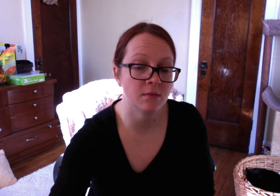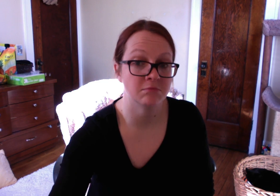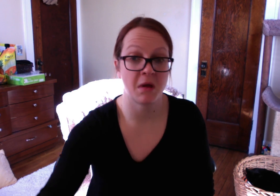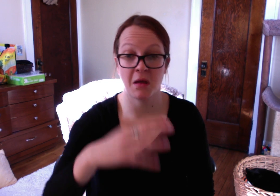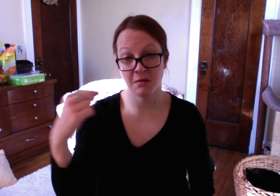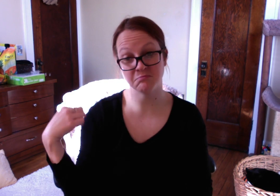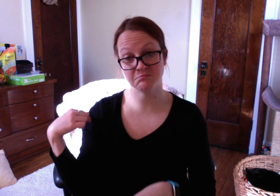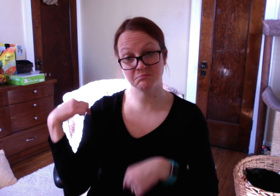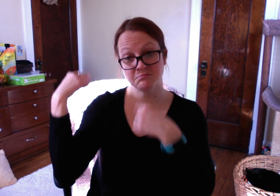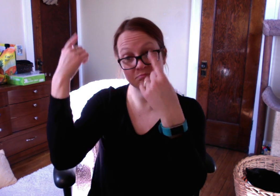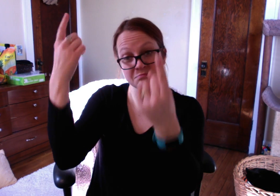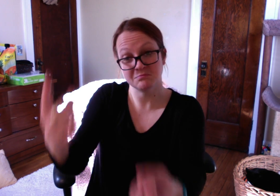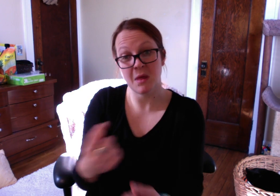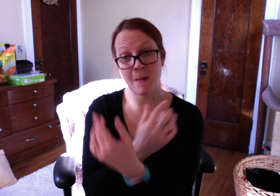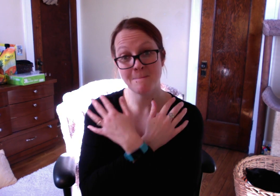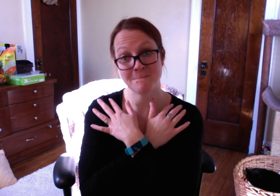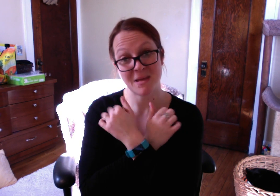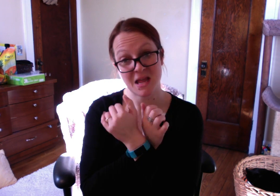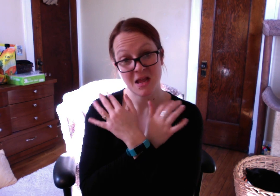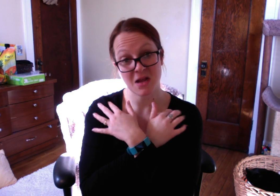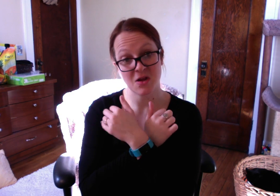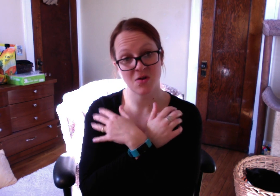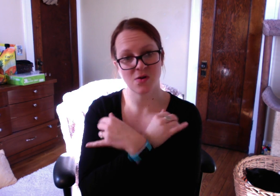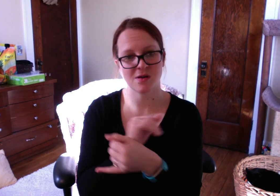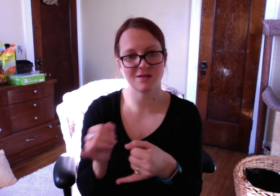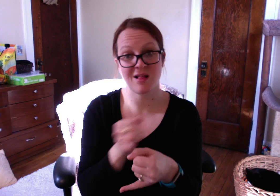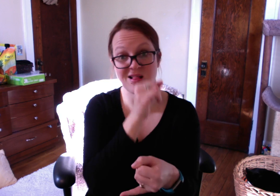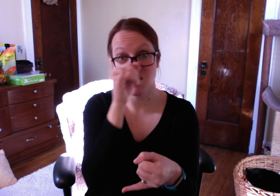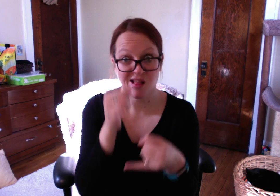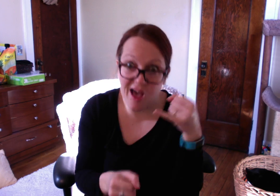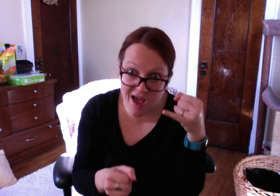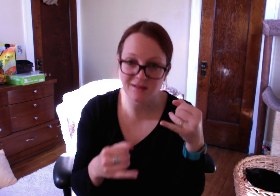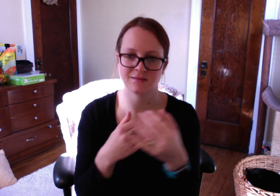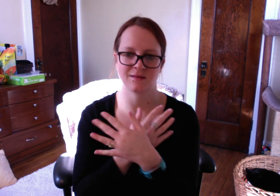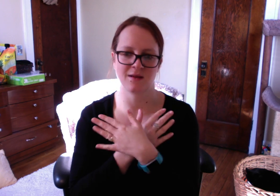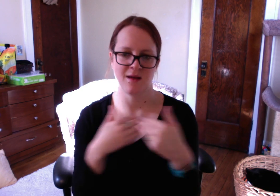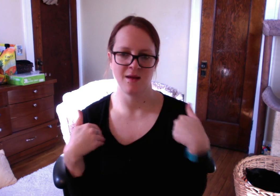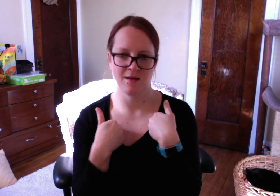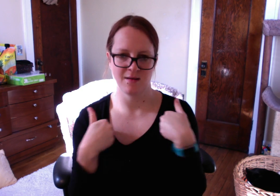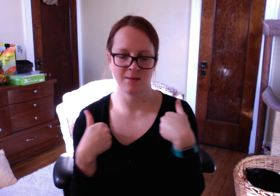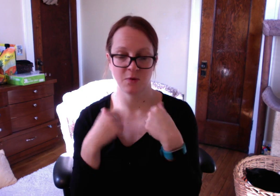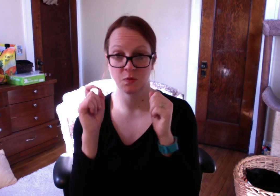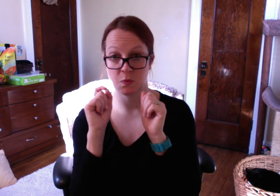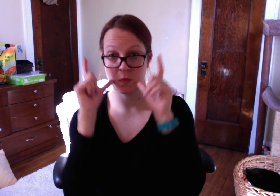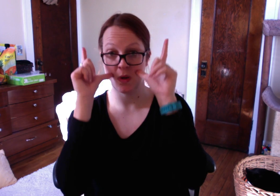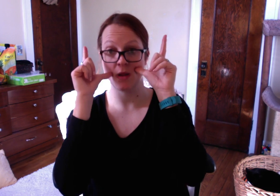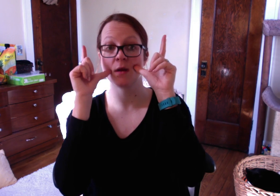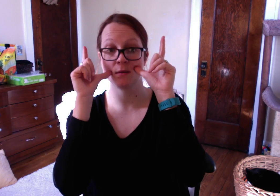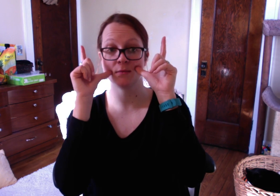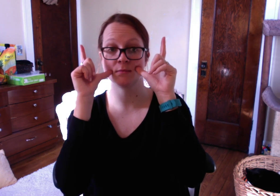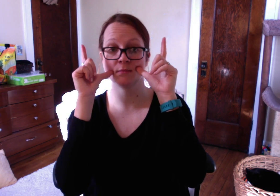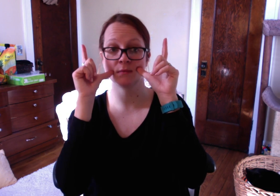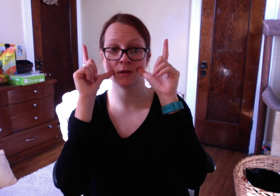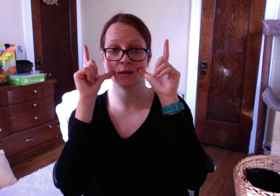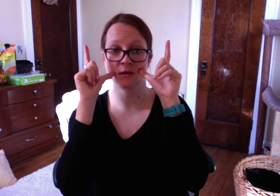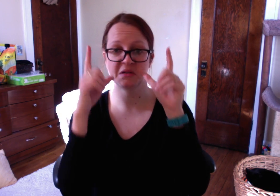And ever since then, Bear has been the last animal to get up. He doesn't like to